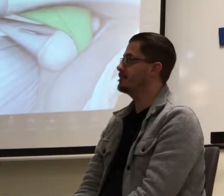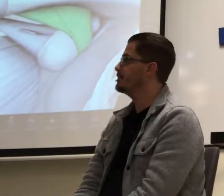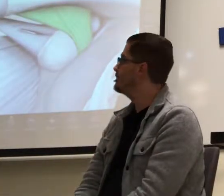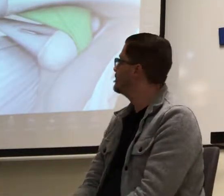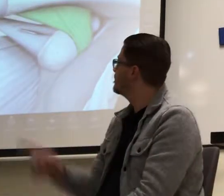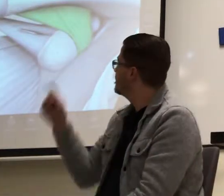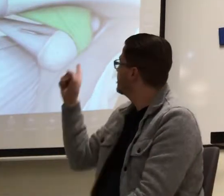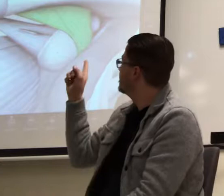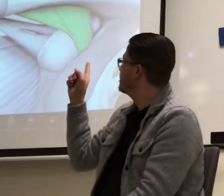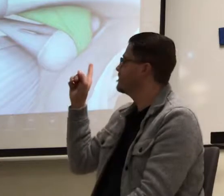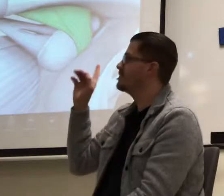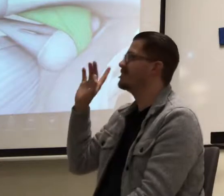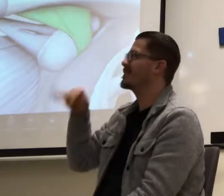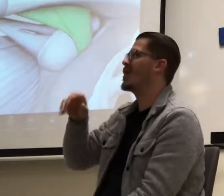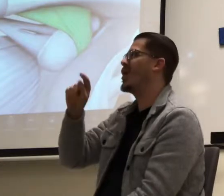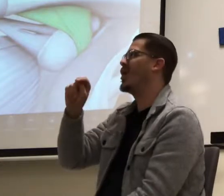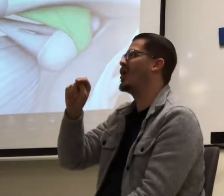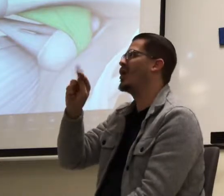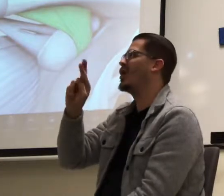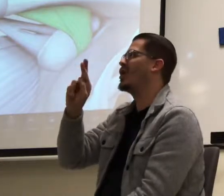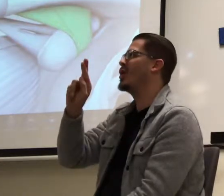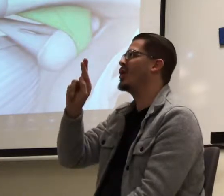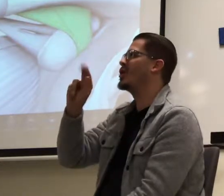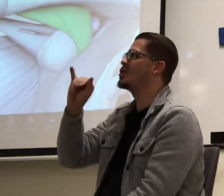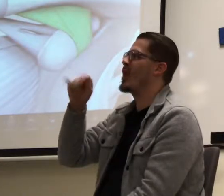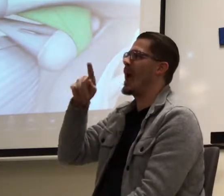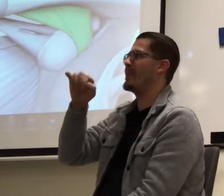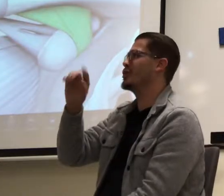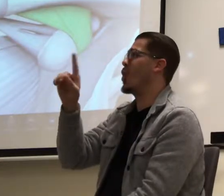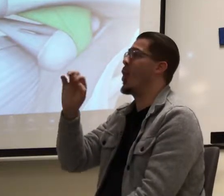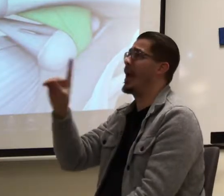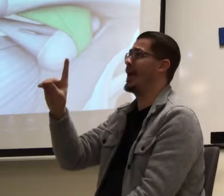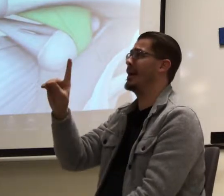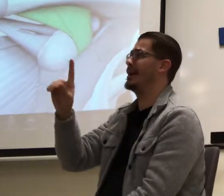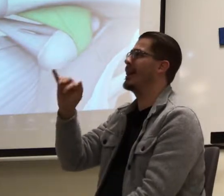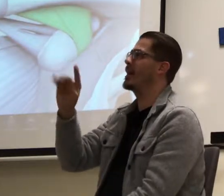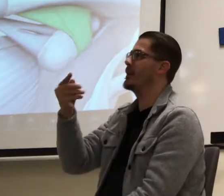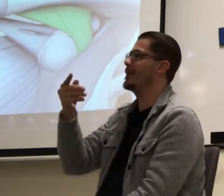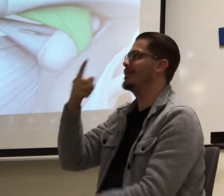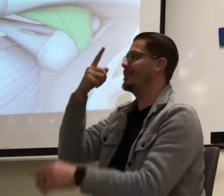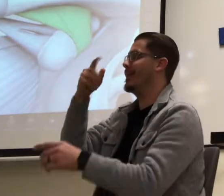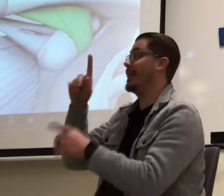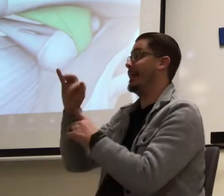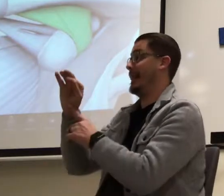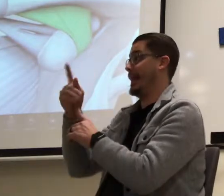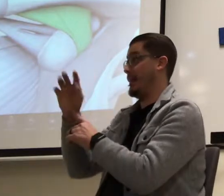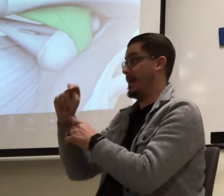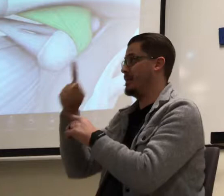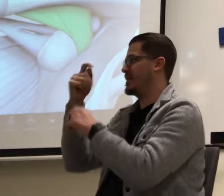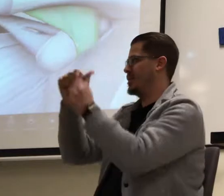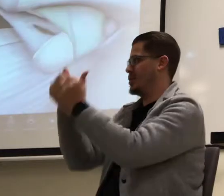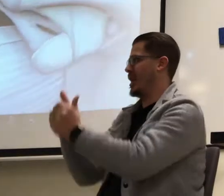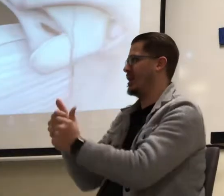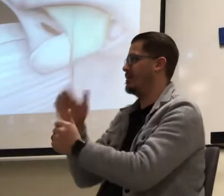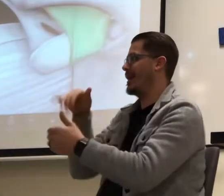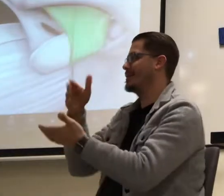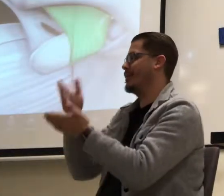Right there. They call it trapezoid ligament because of its shape, but it's part of what's known as